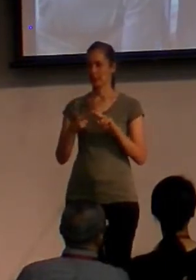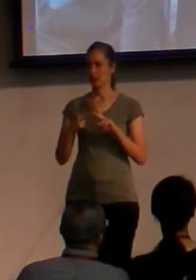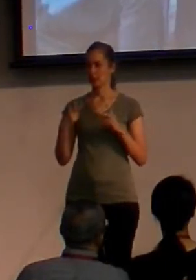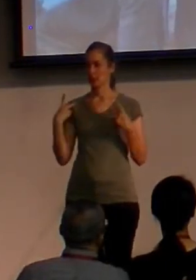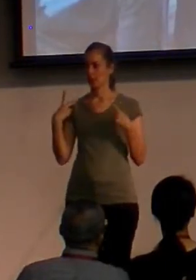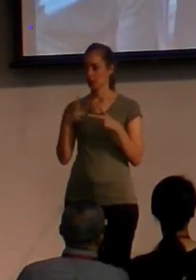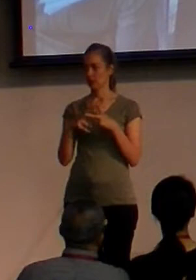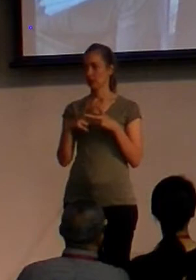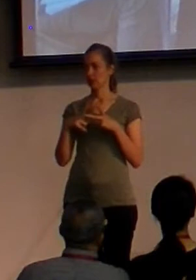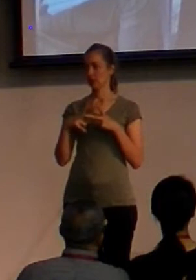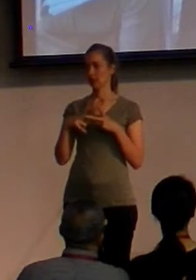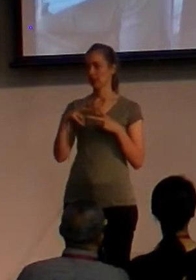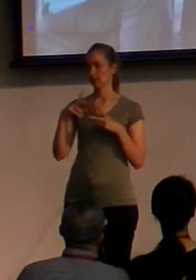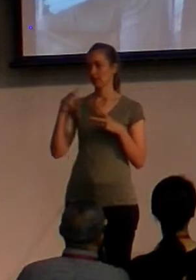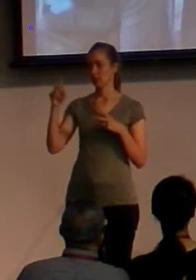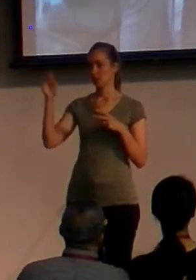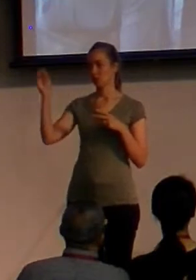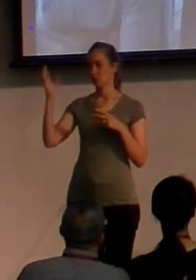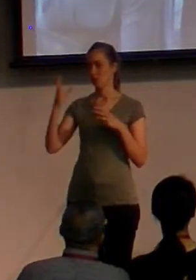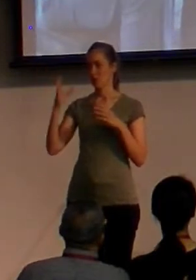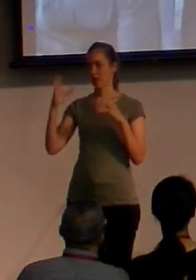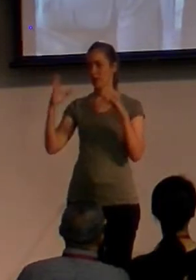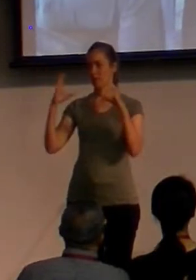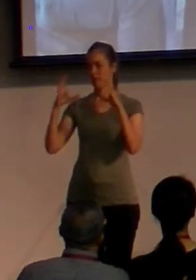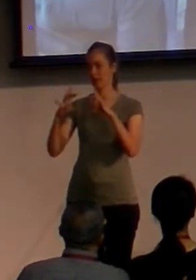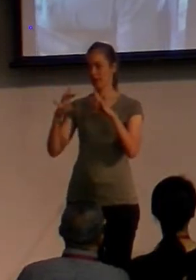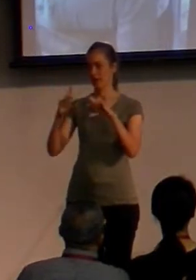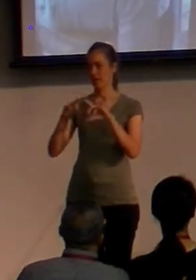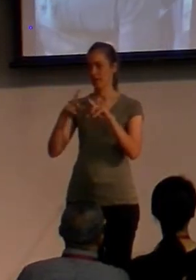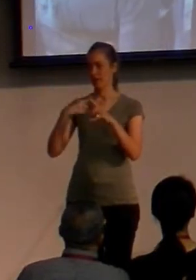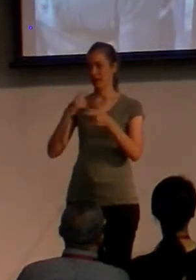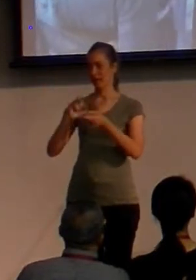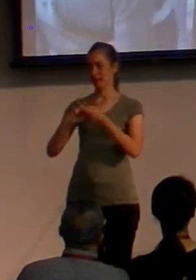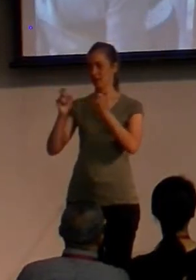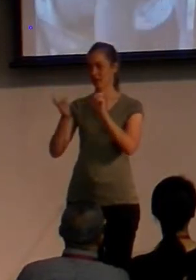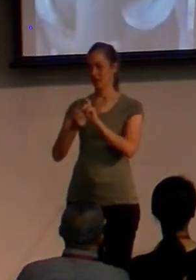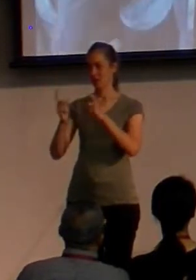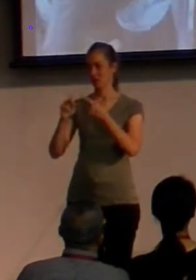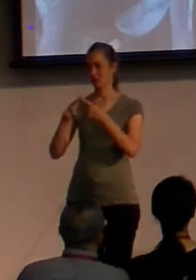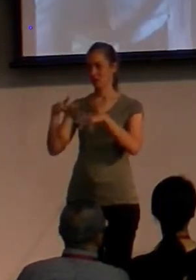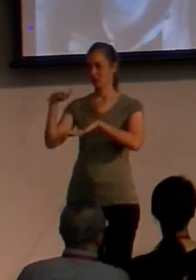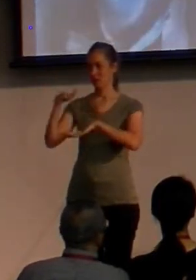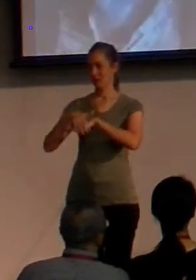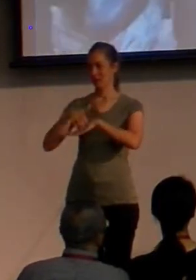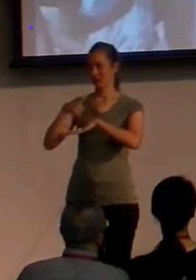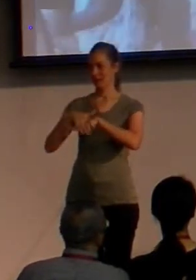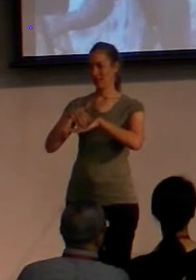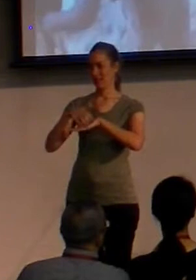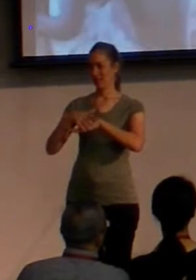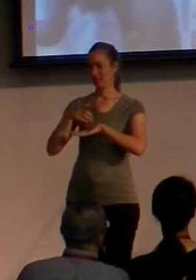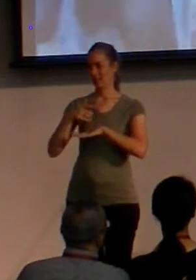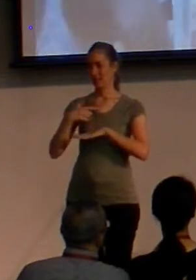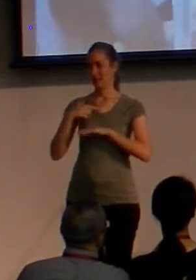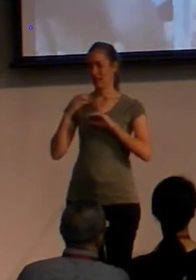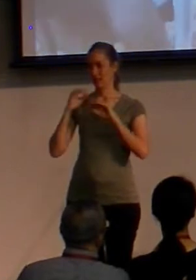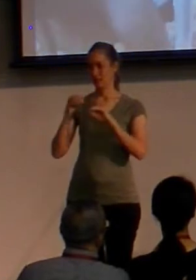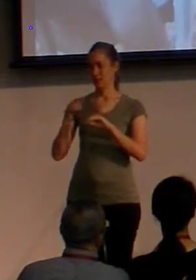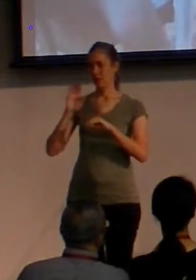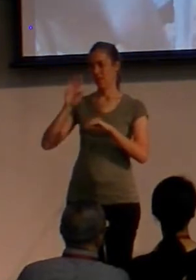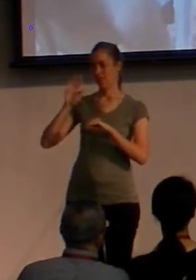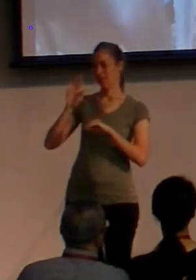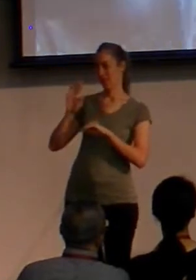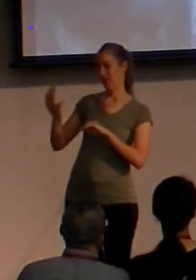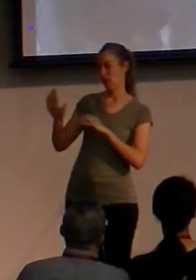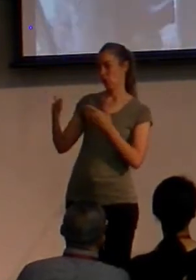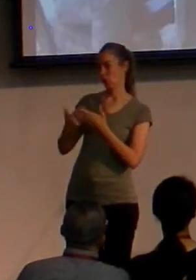English solar player, and of the methods of determining the meaning put the Acholi New Testament on it. interpreting